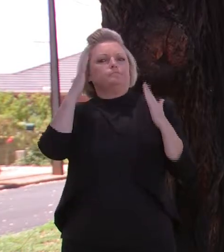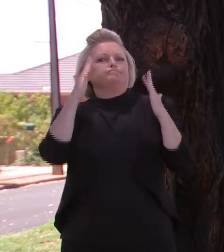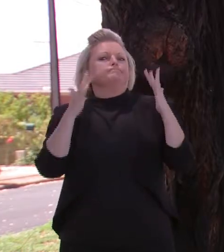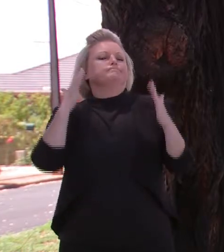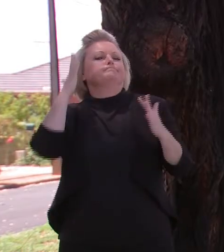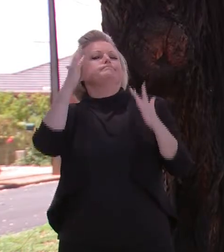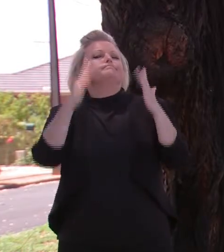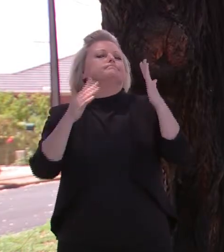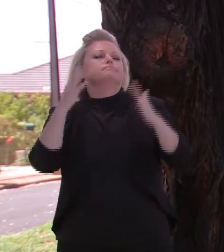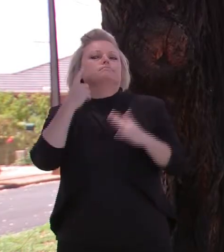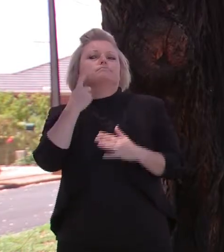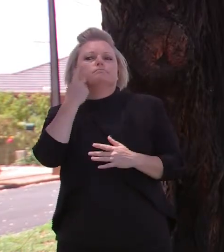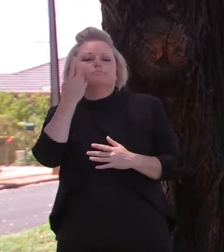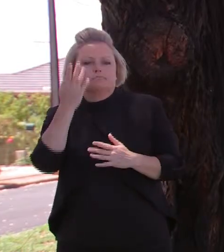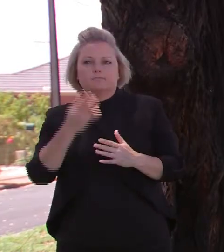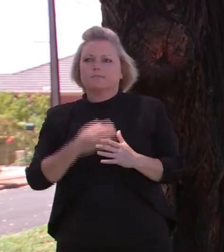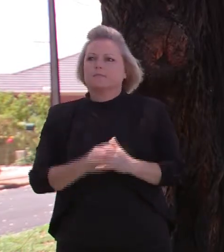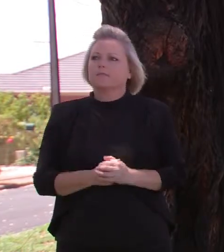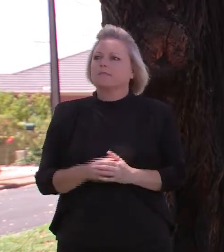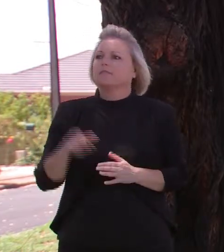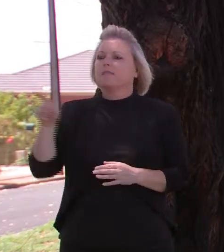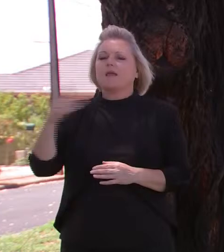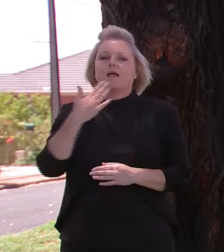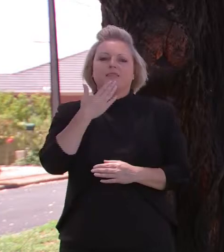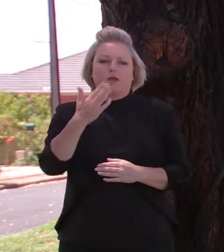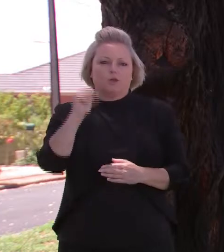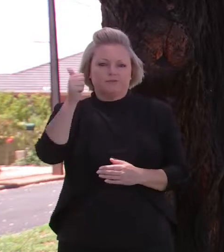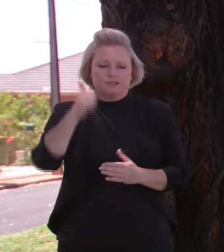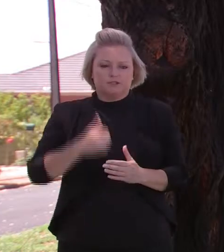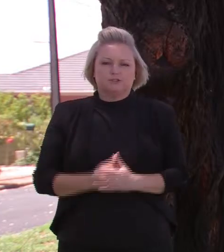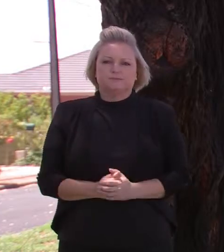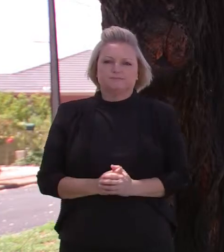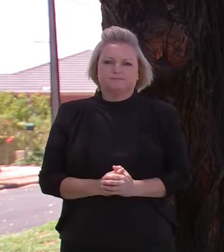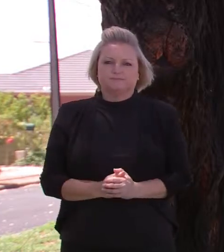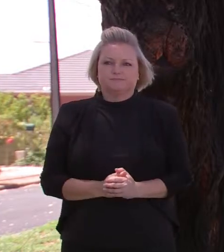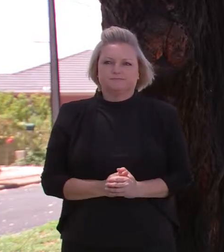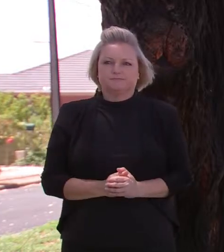24, 48 hours and come back to us. Great, thanks everybody.